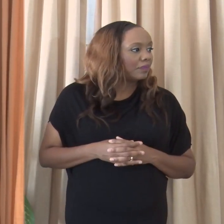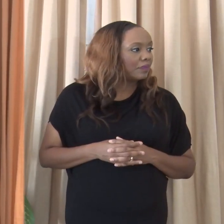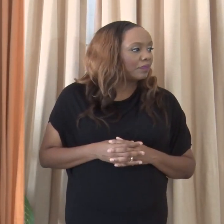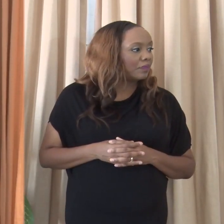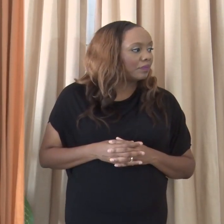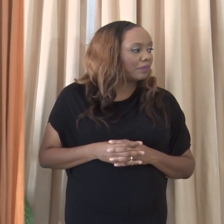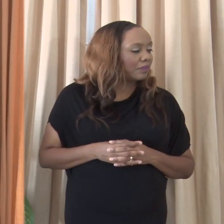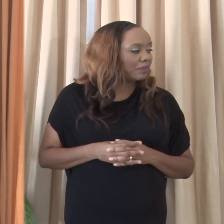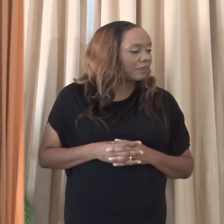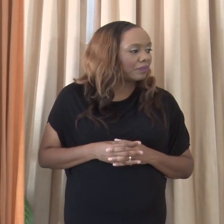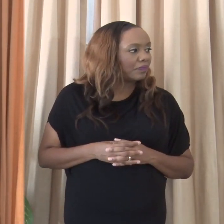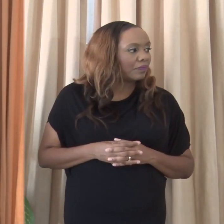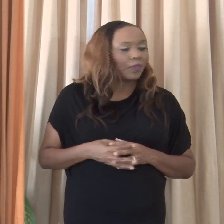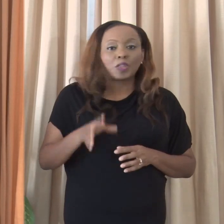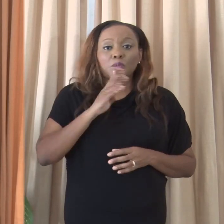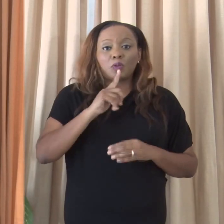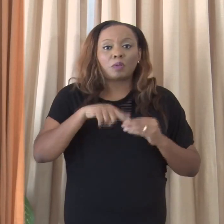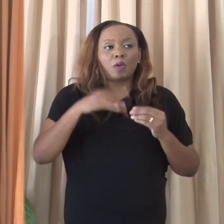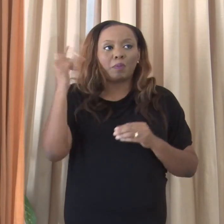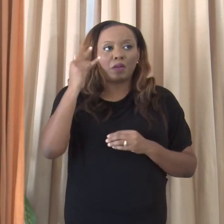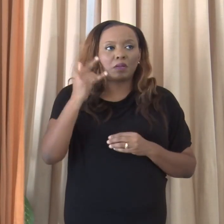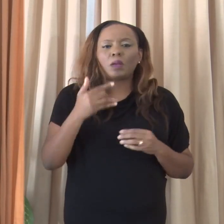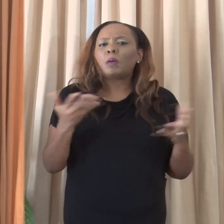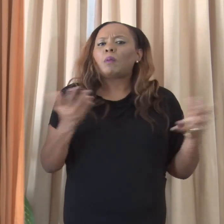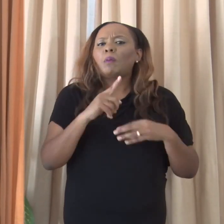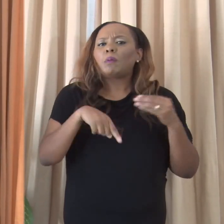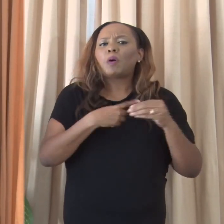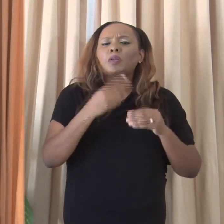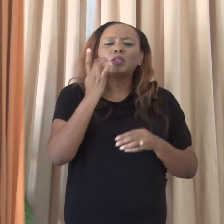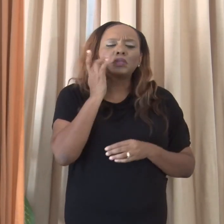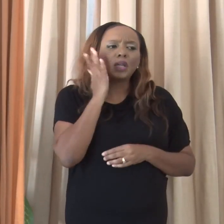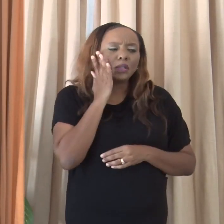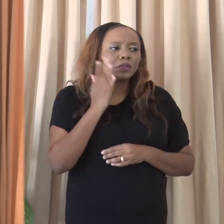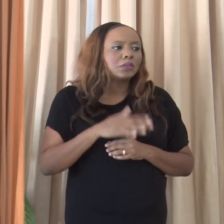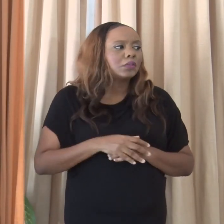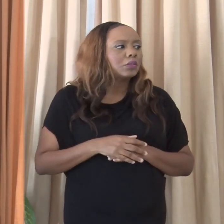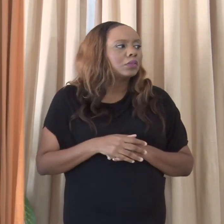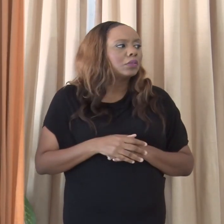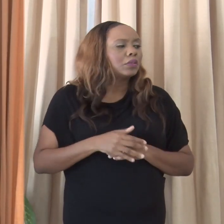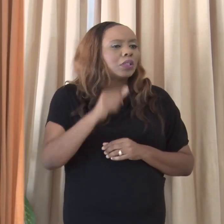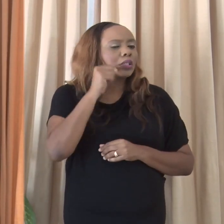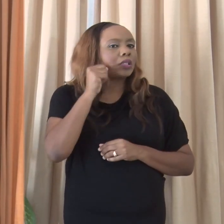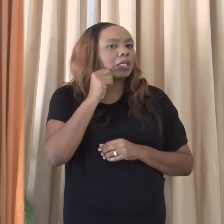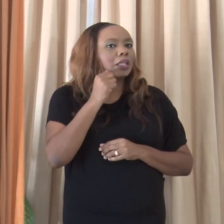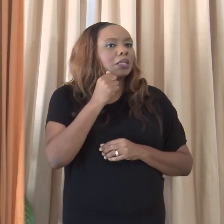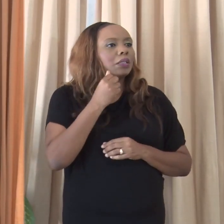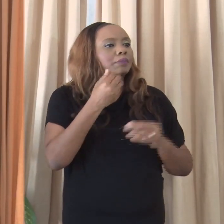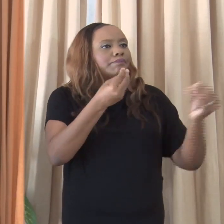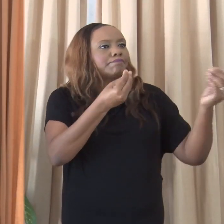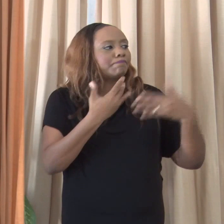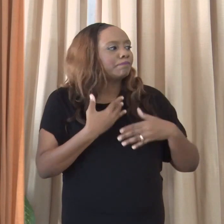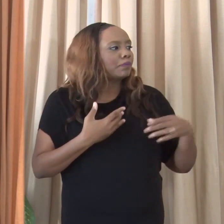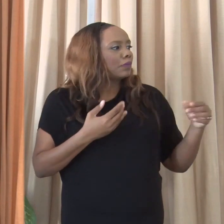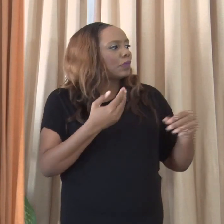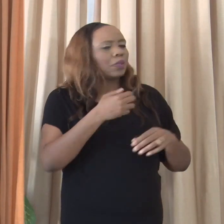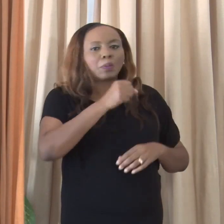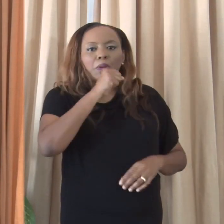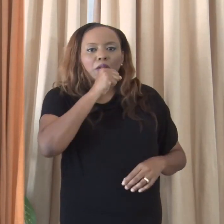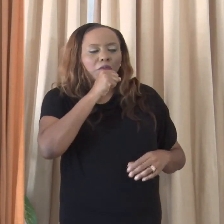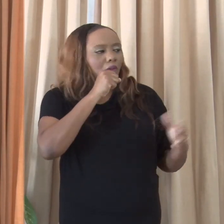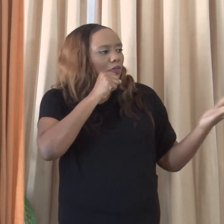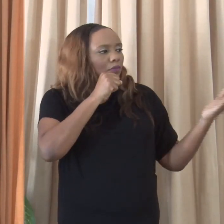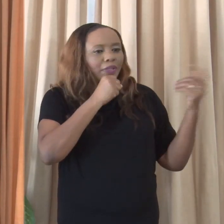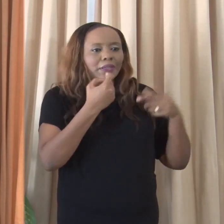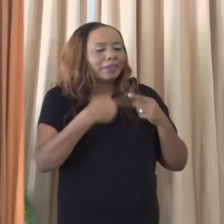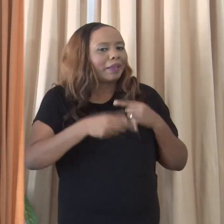flights. Any word on the hotels? Because yesterday it was coming in that these hotels were also closing. You want to use the microphone?